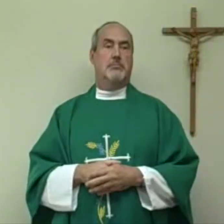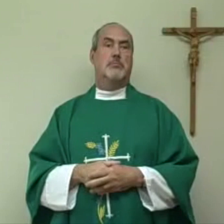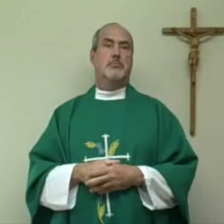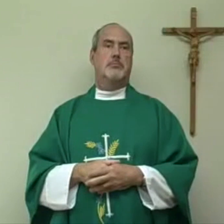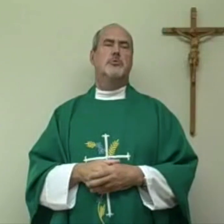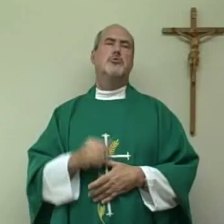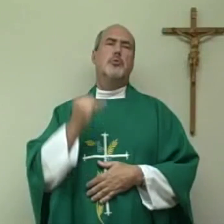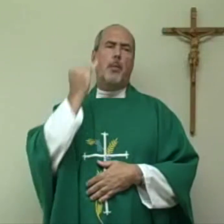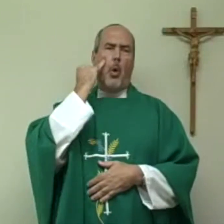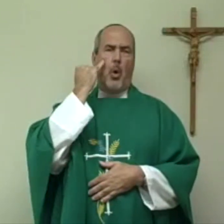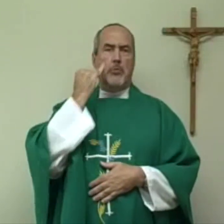body.